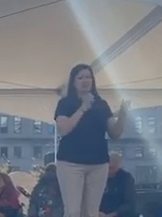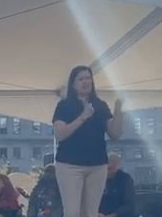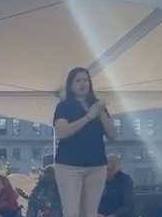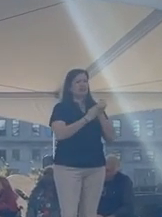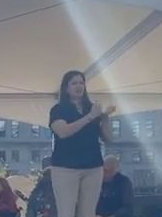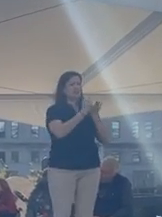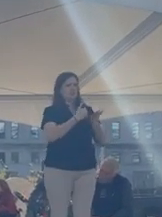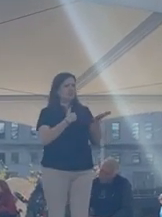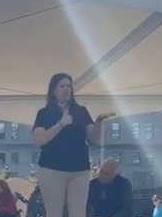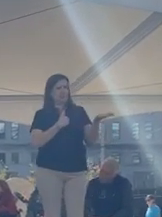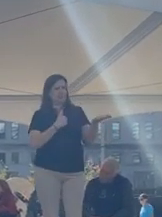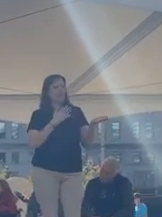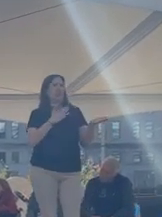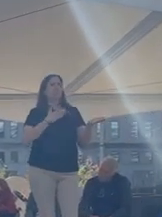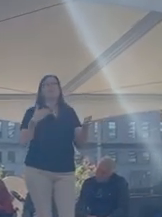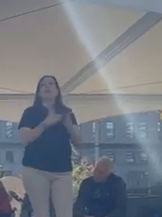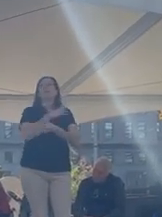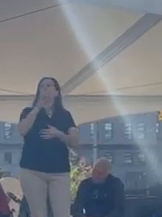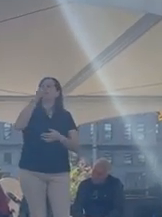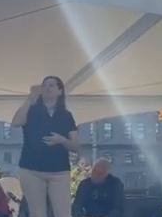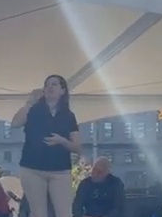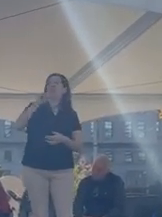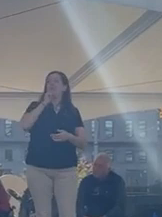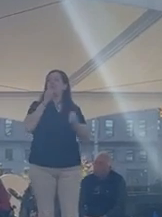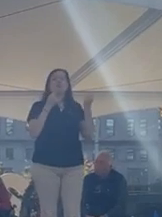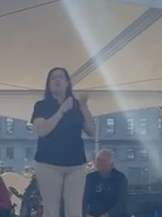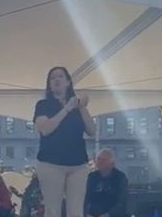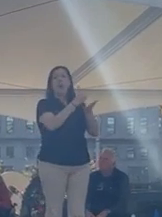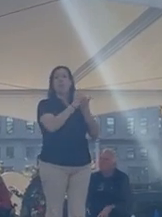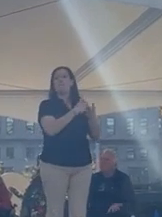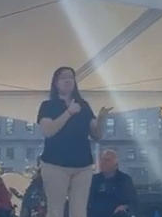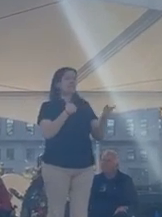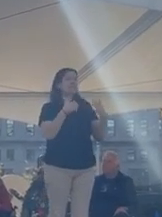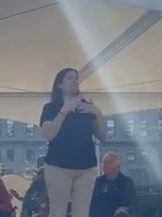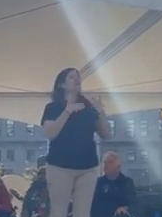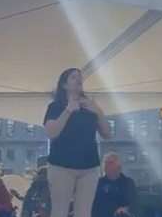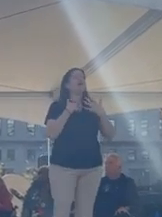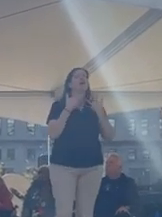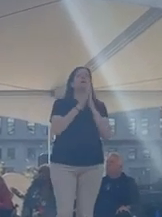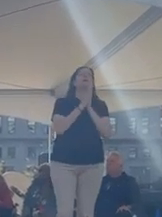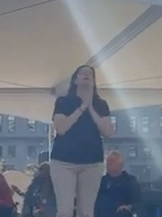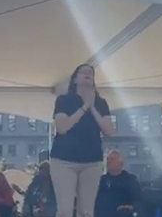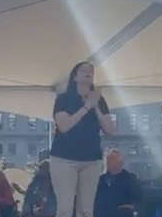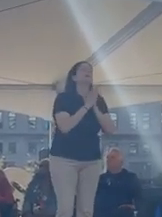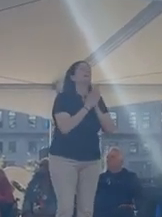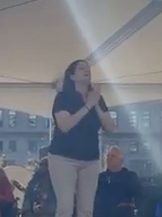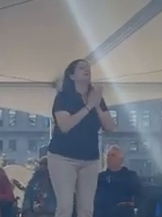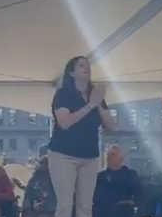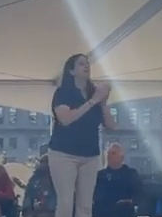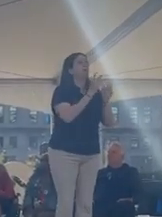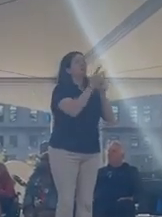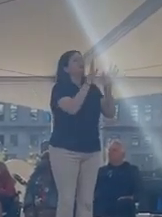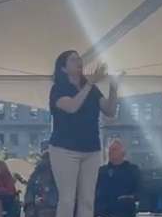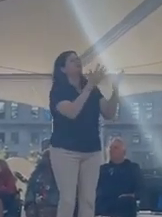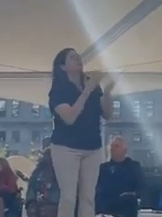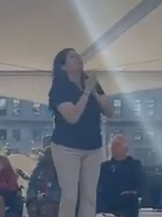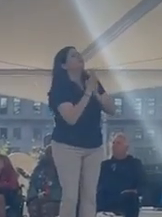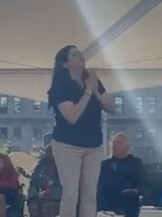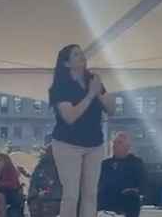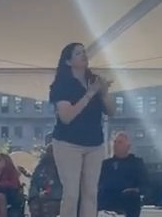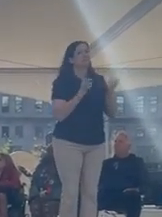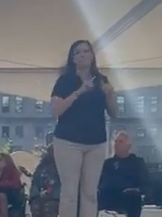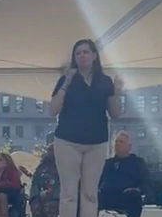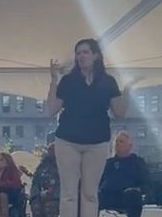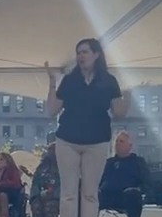unaccommodated. My new disability was unaccommodated despite being pleading with my supervisors. But why?